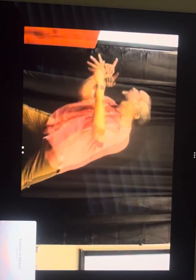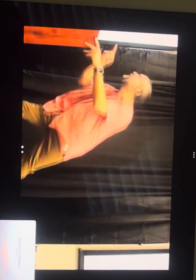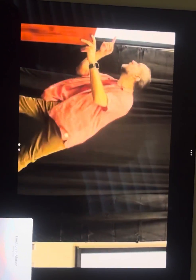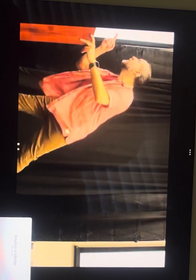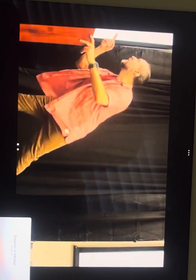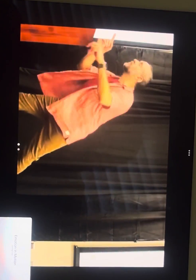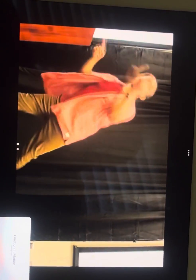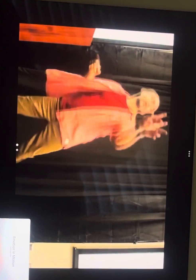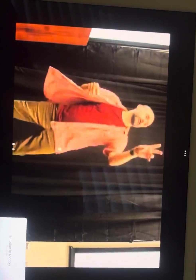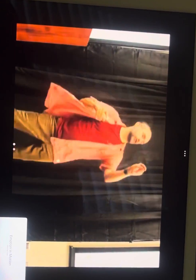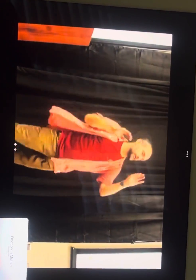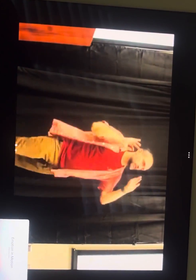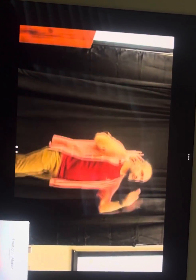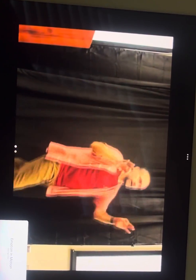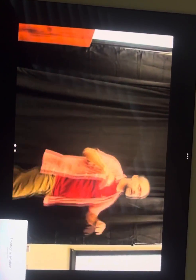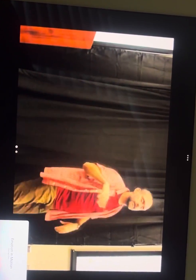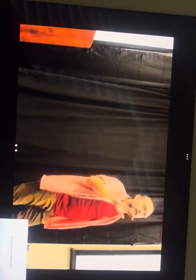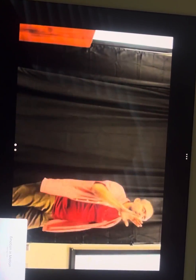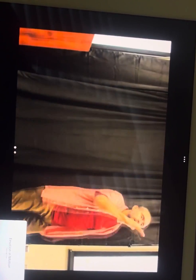So I really want to go to, hold on, what time is it? All right, great.